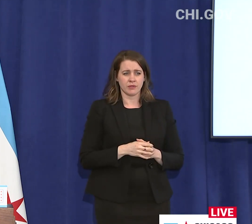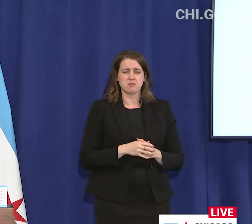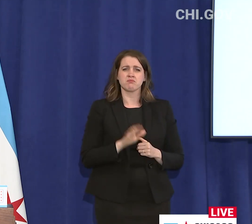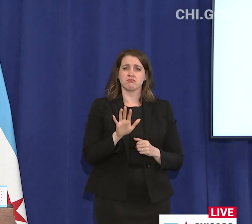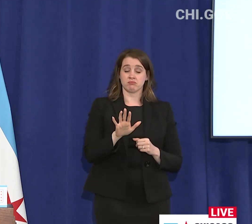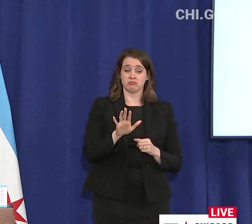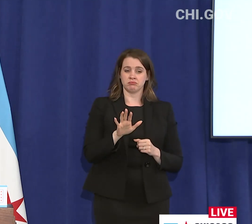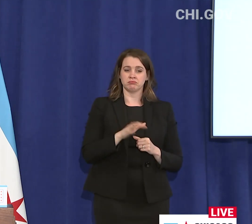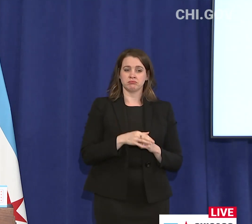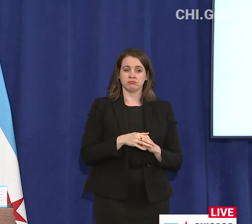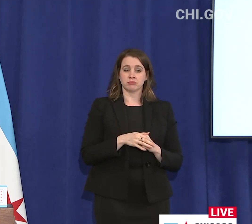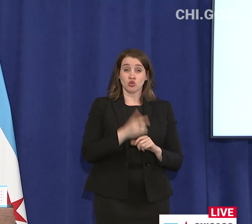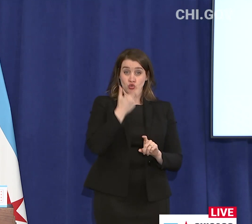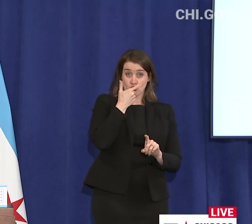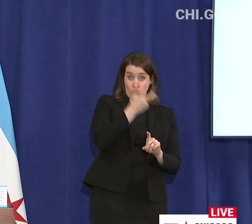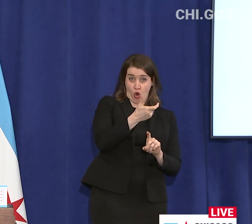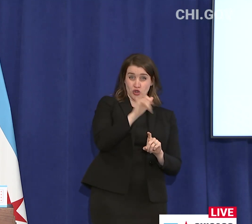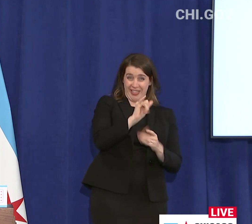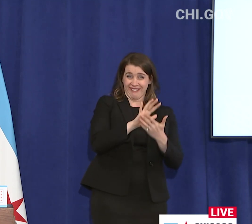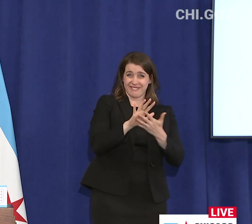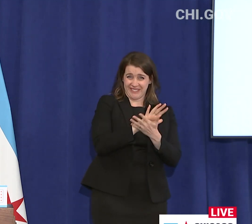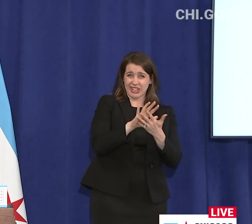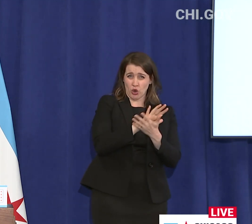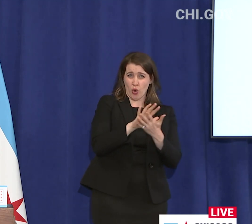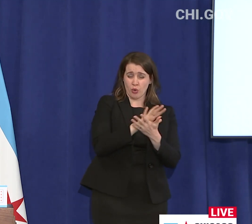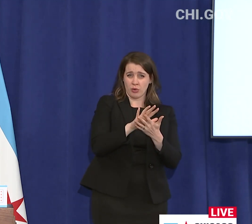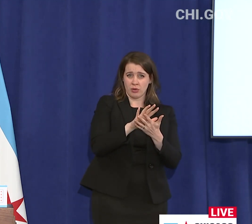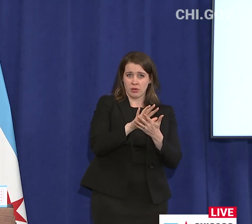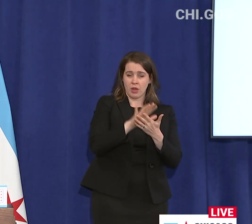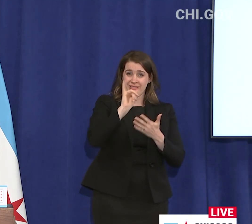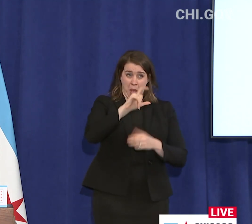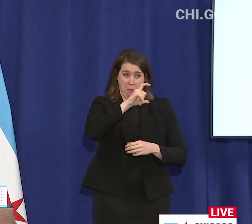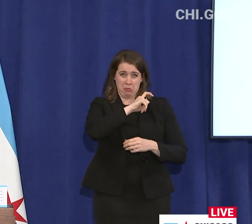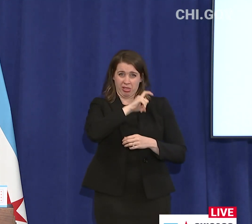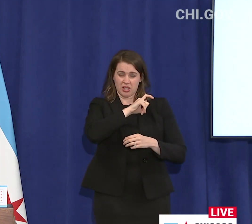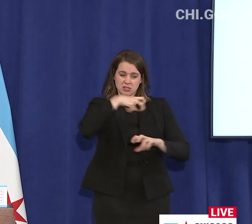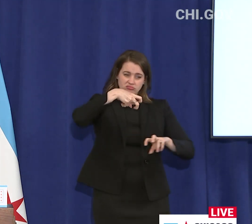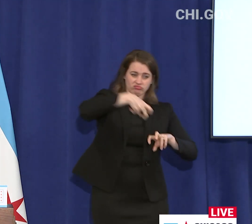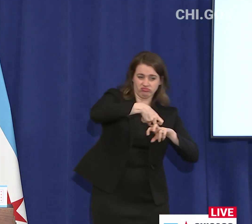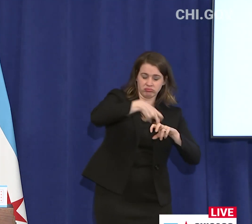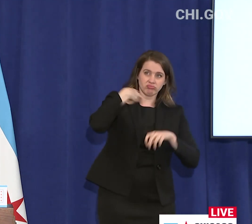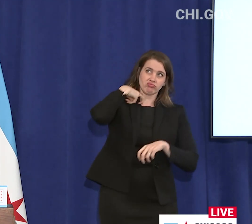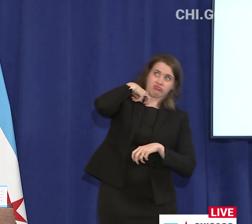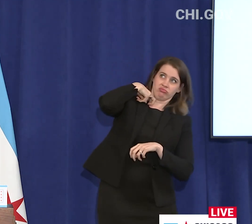video and to see the life leave